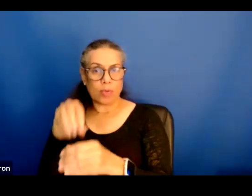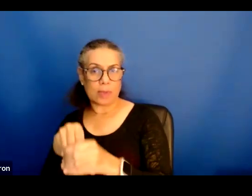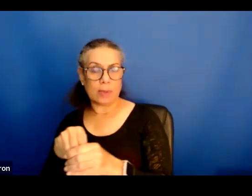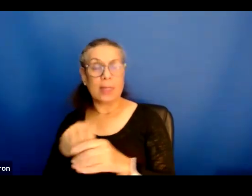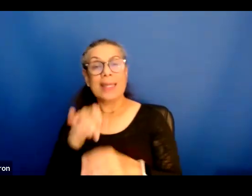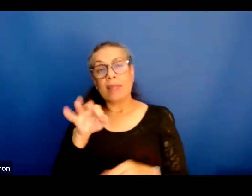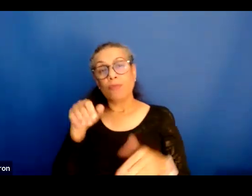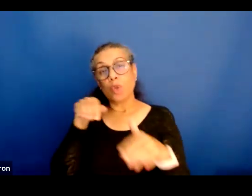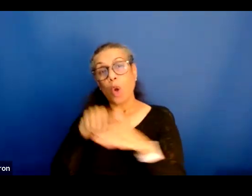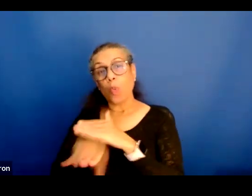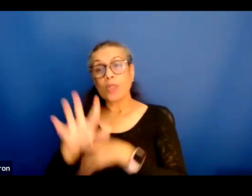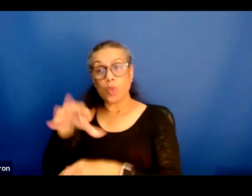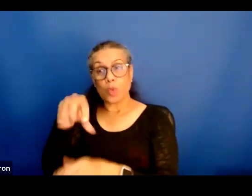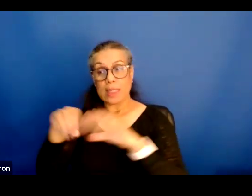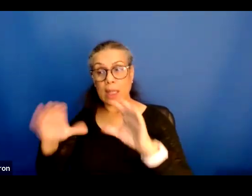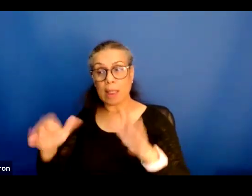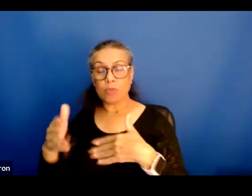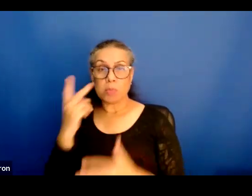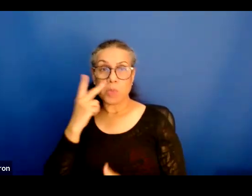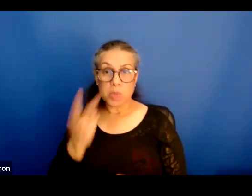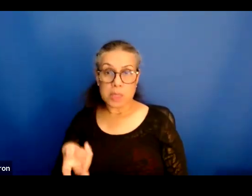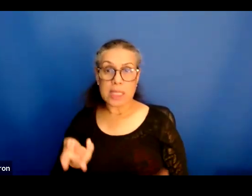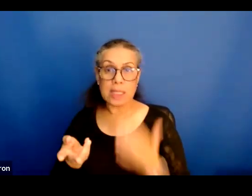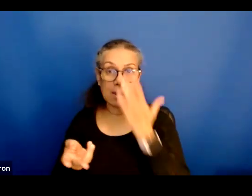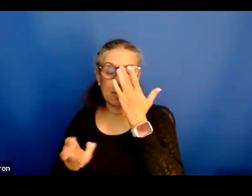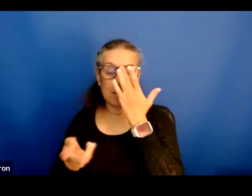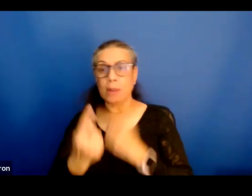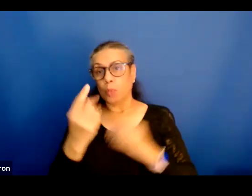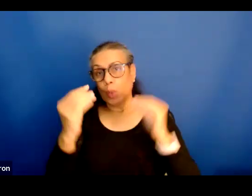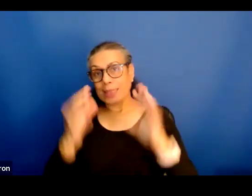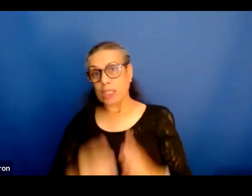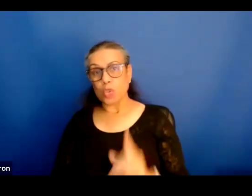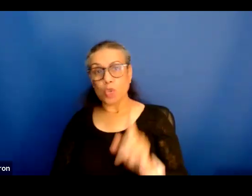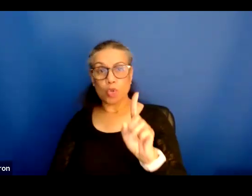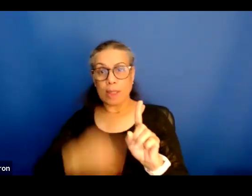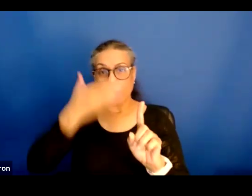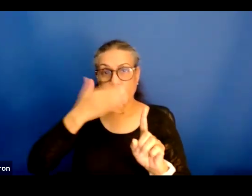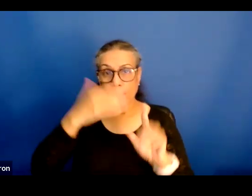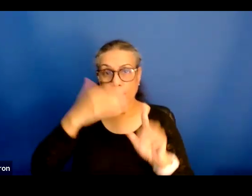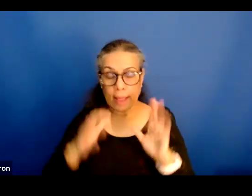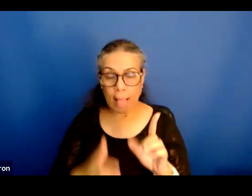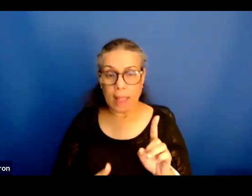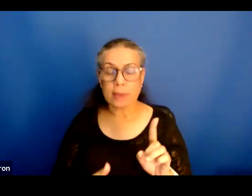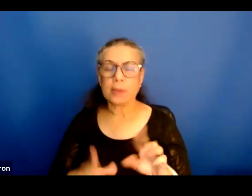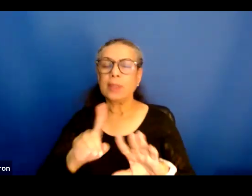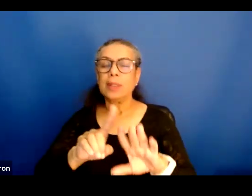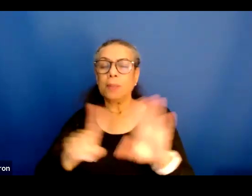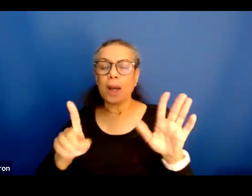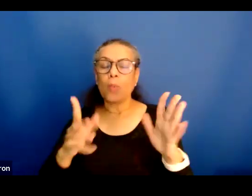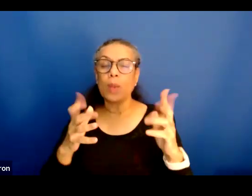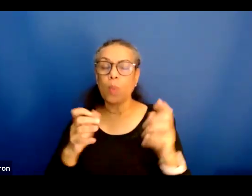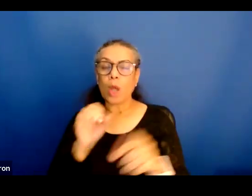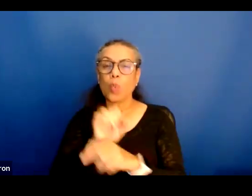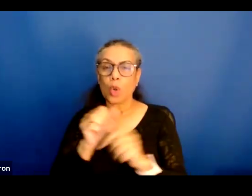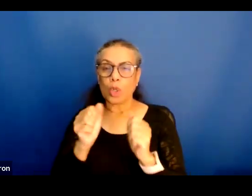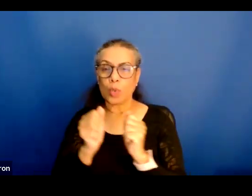inclusive ed classroom, you'll see many times you'll have a teacher. We are really trying hard, working with the